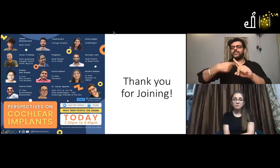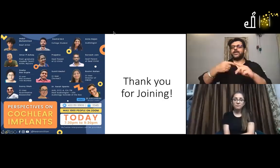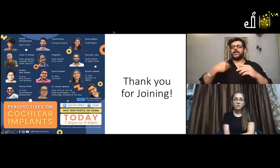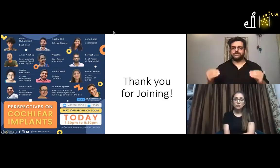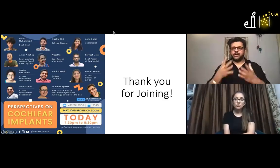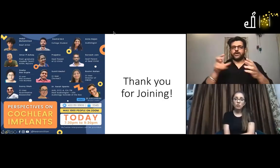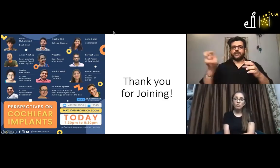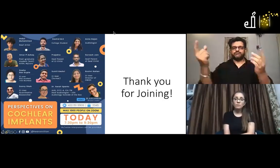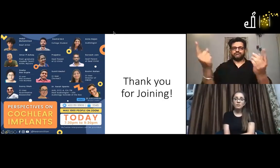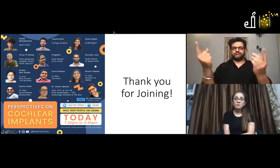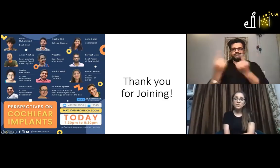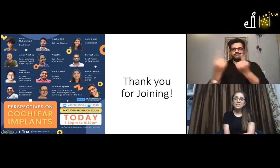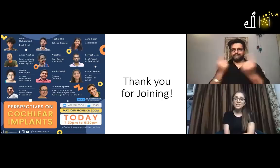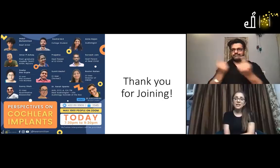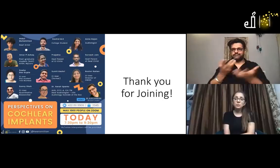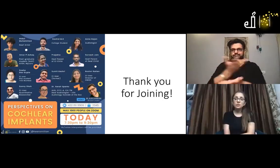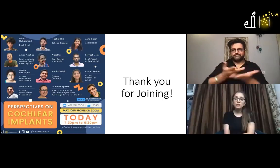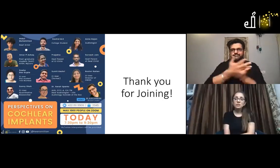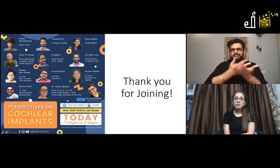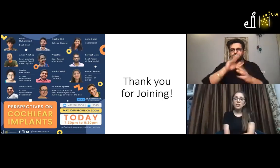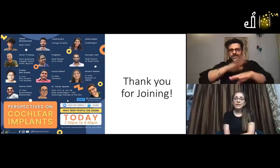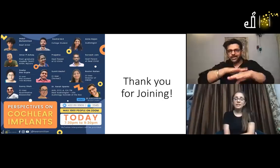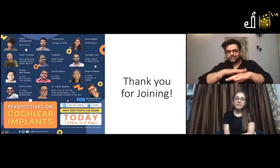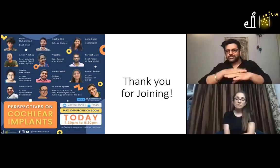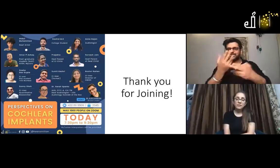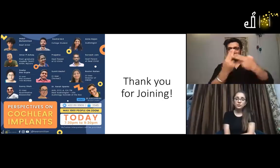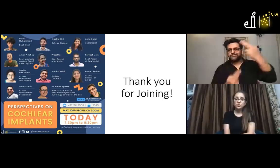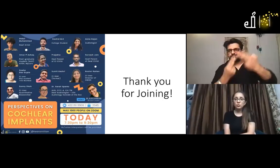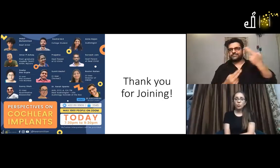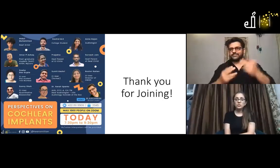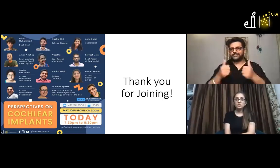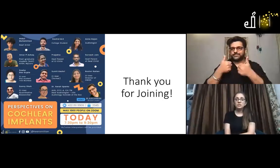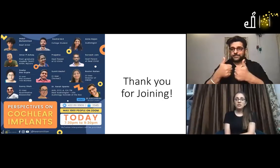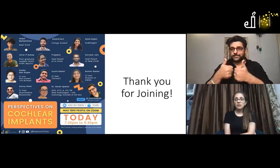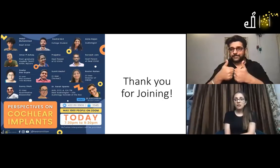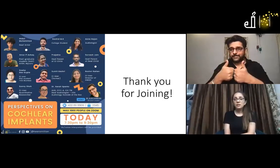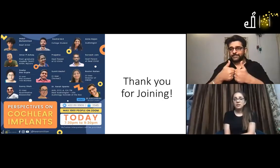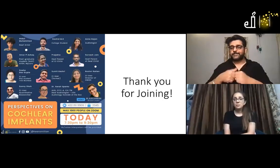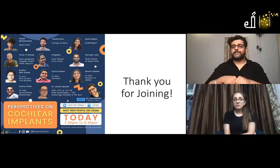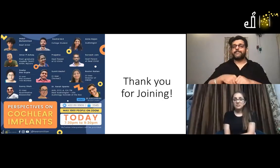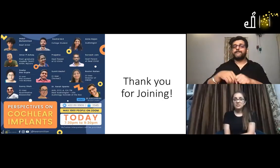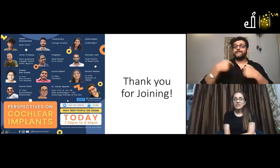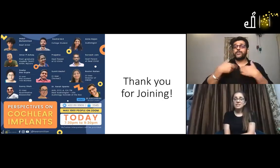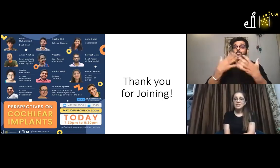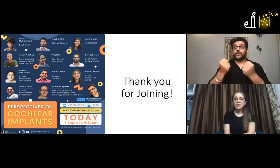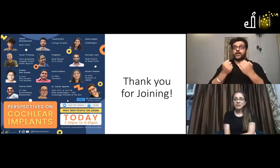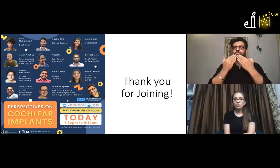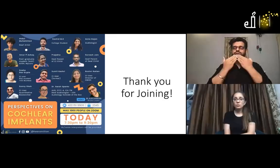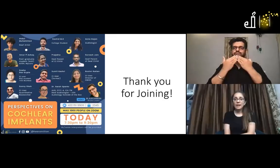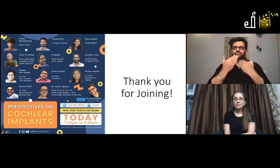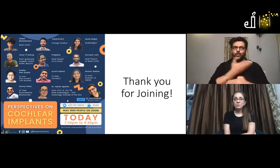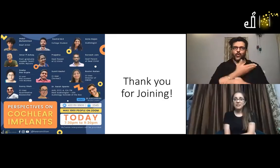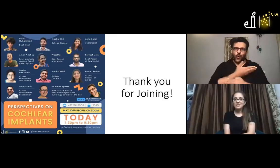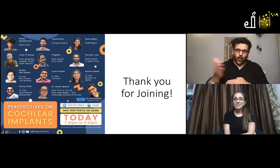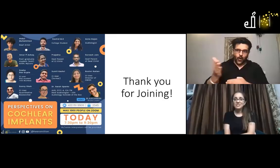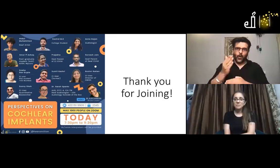perspective. So, firstly, I would like to explain to you what PPT says, and then we